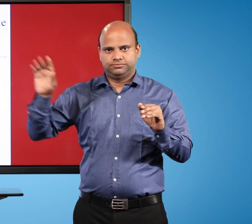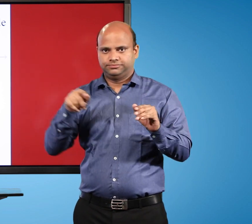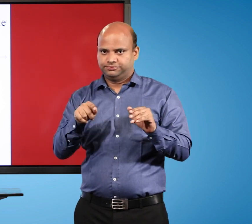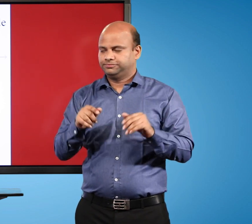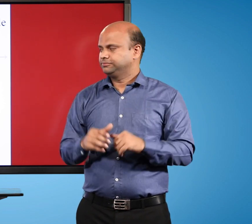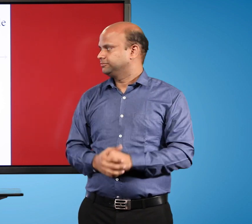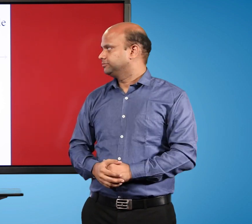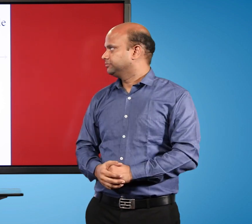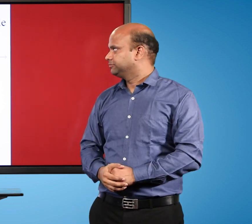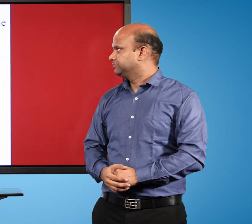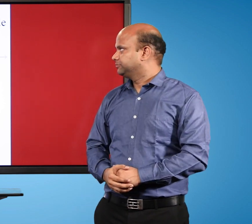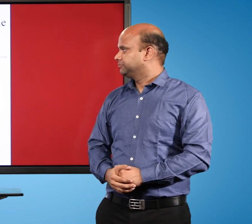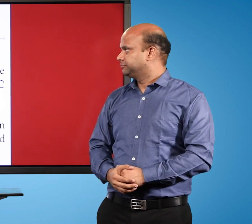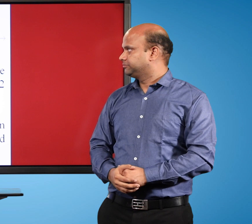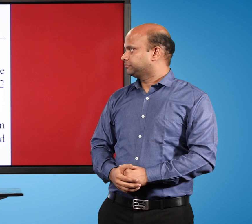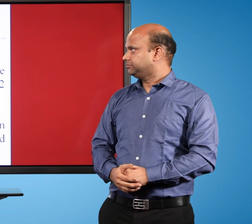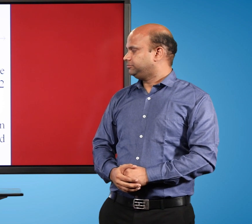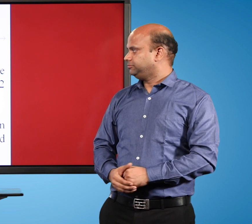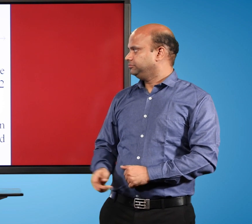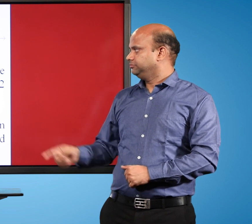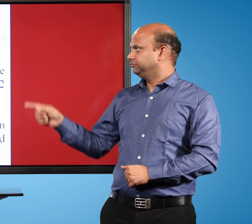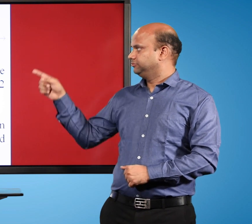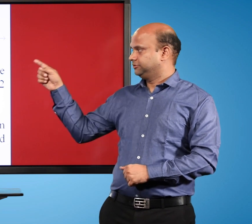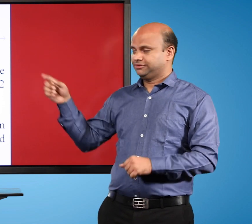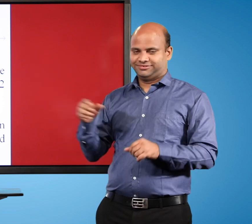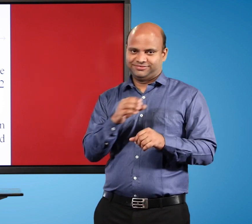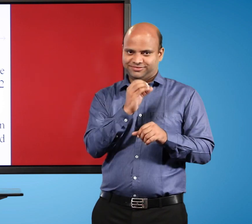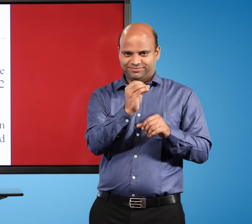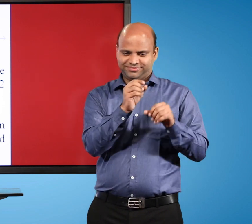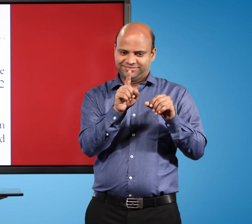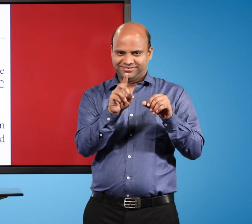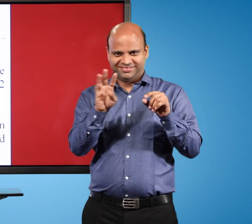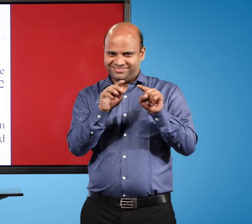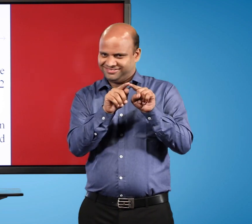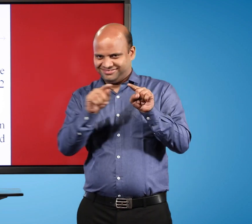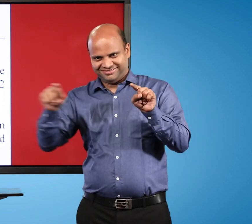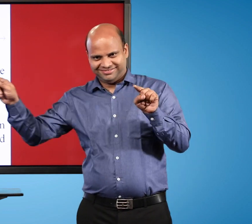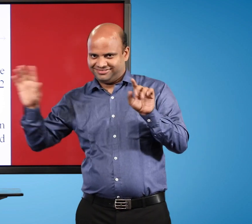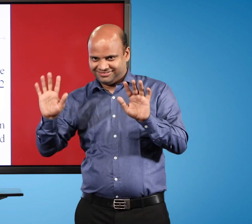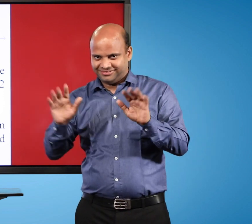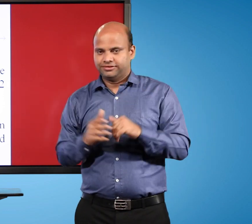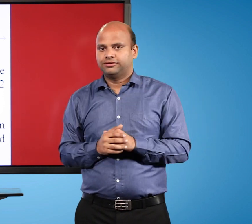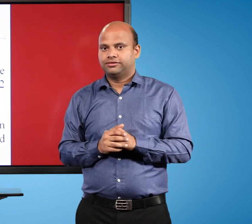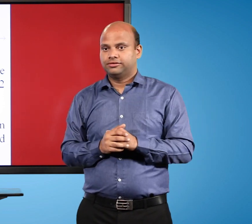7 marked on it at unit distances. What is the distance between the points